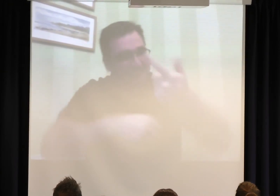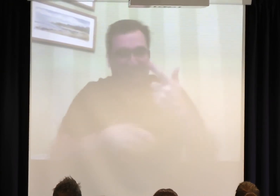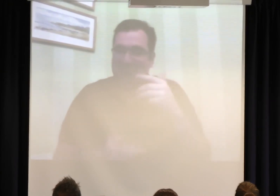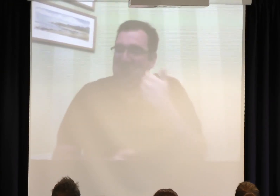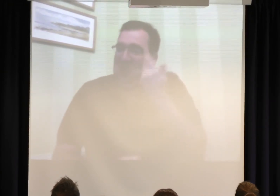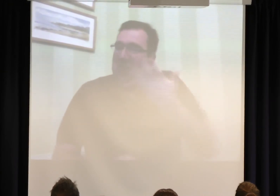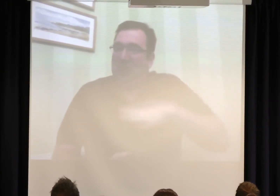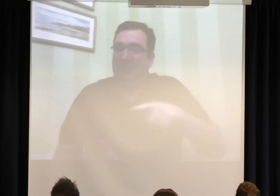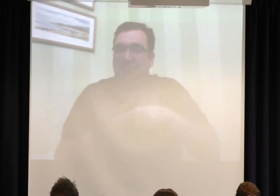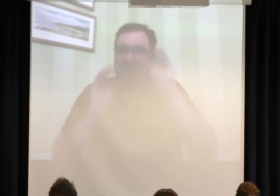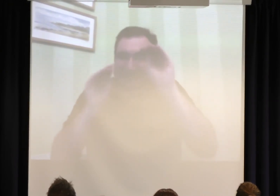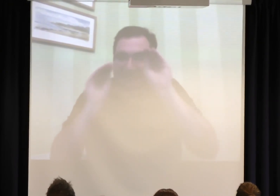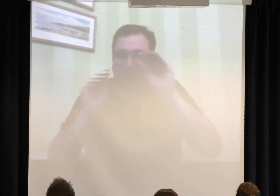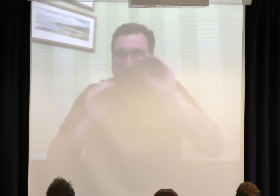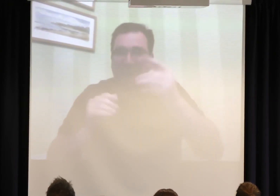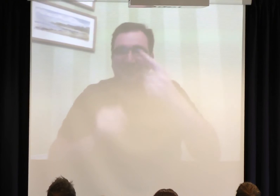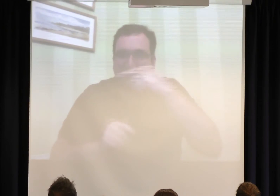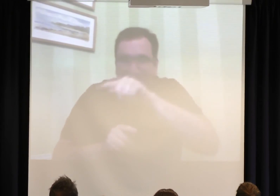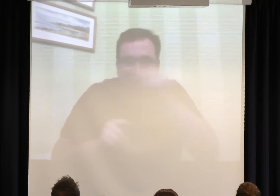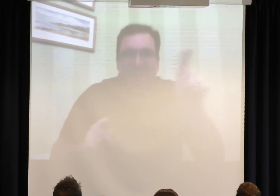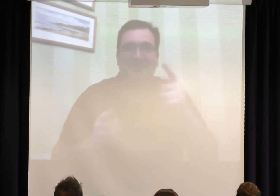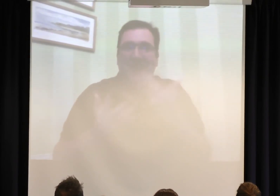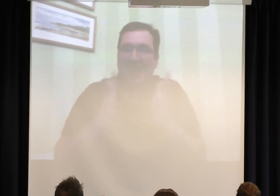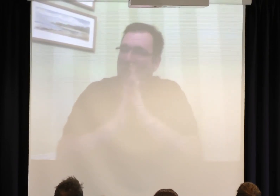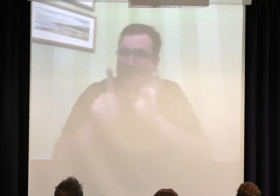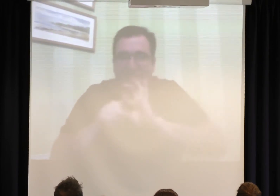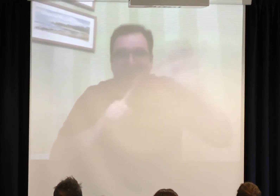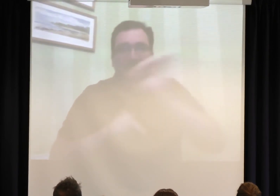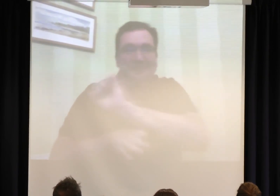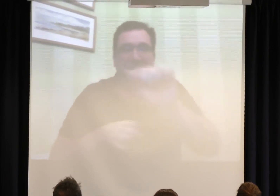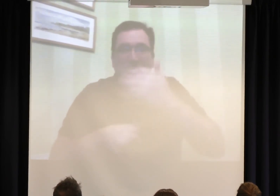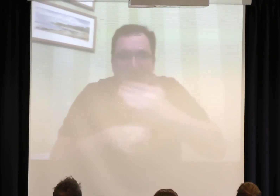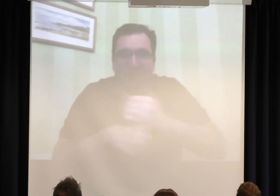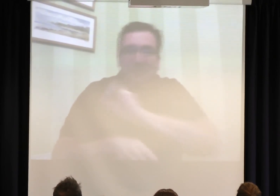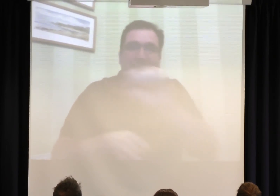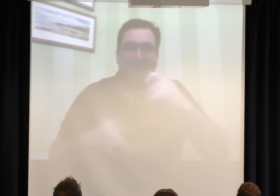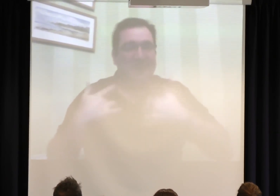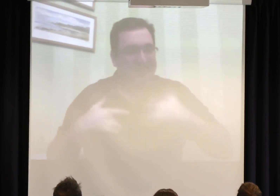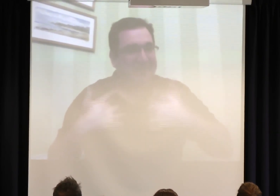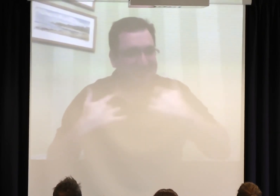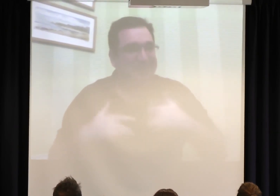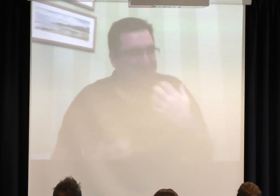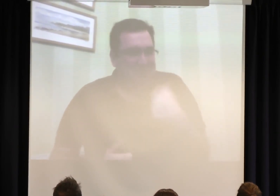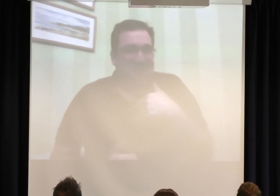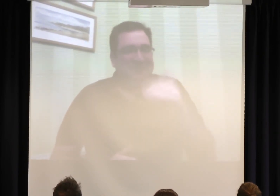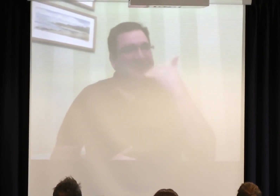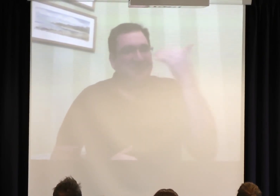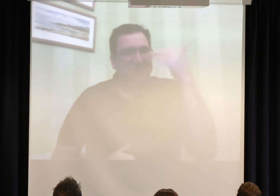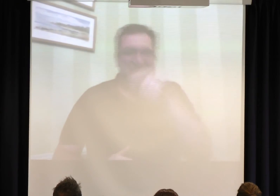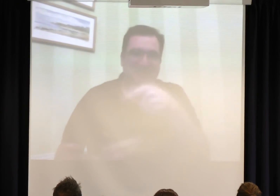Robert, you're late. I need to teach you," and he was willing to also teach